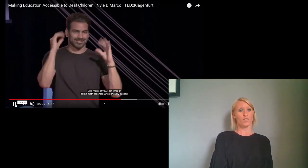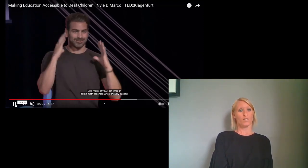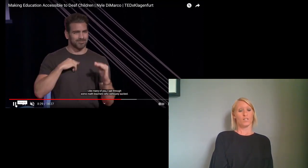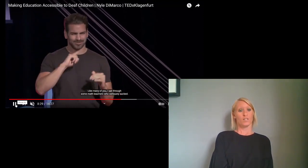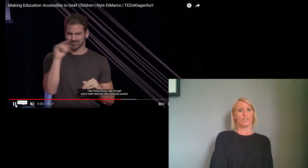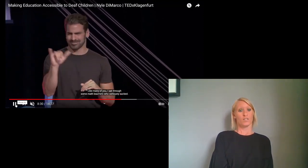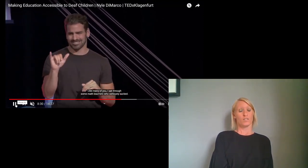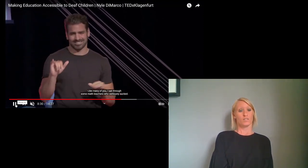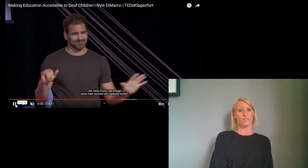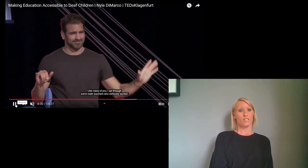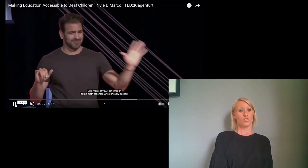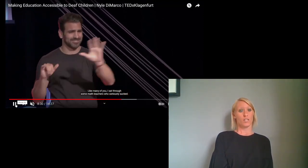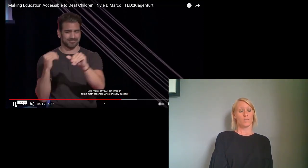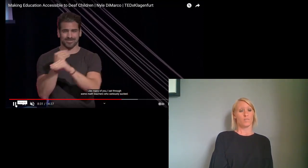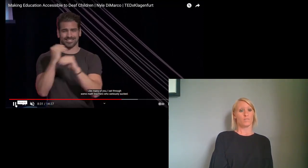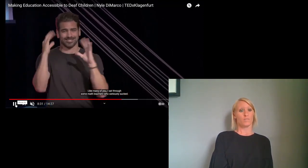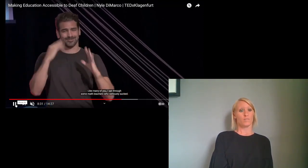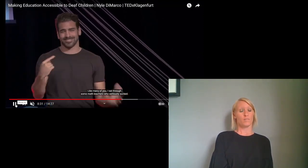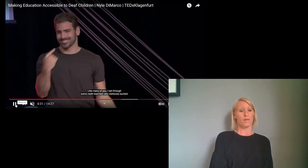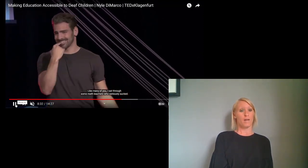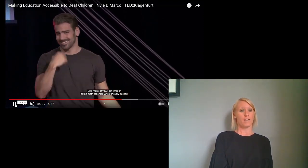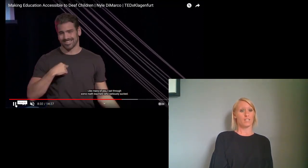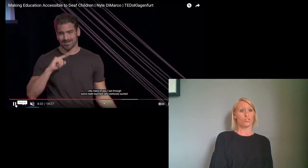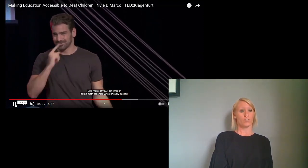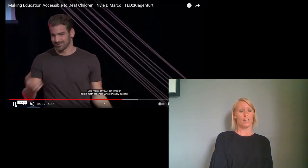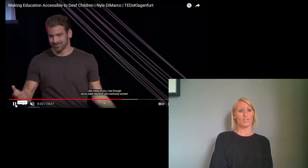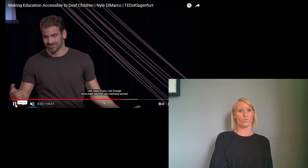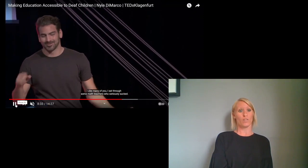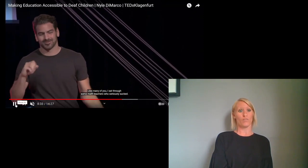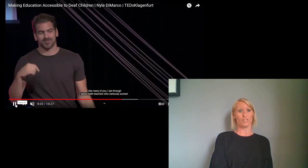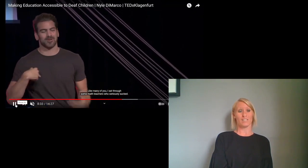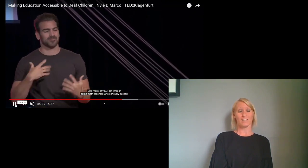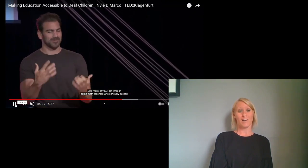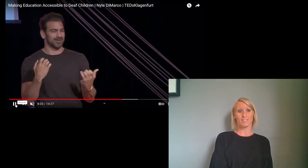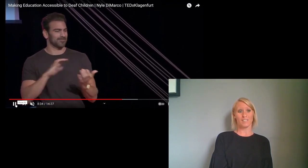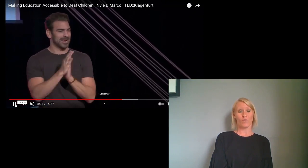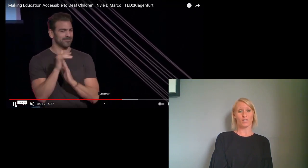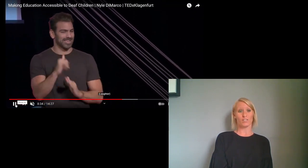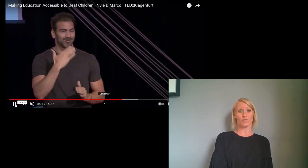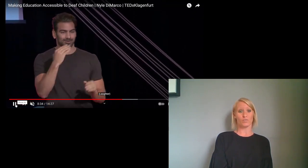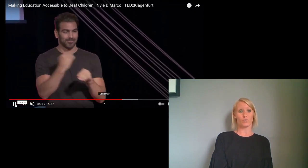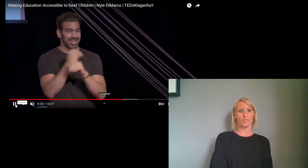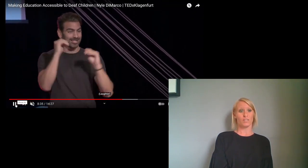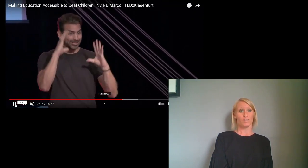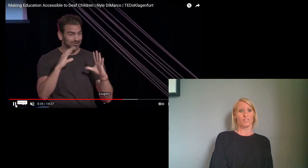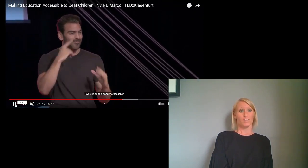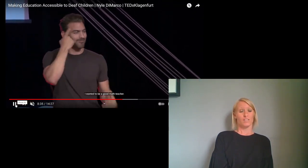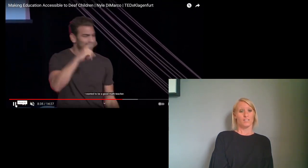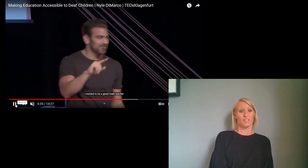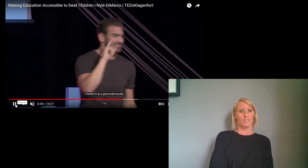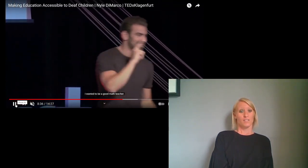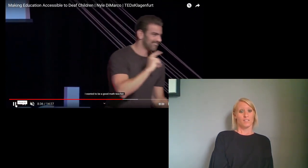to teach like my math teachers in high school that really sucked, and I wanted to